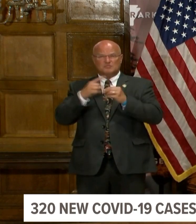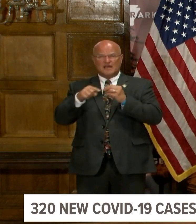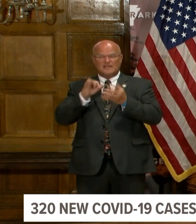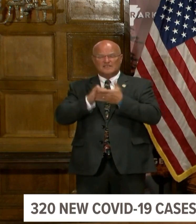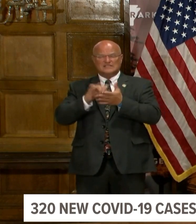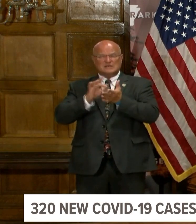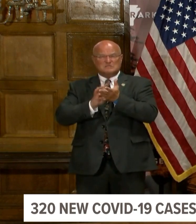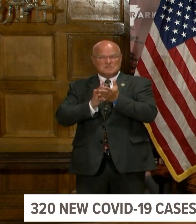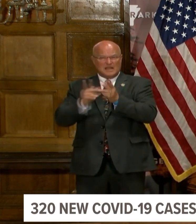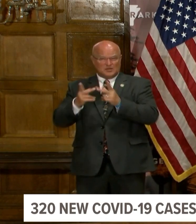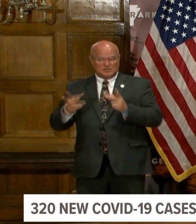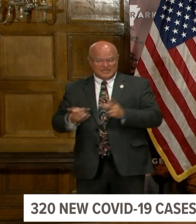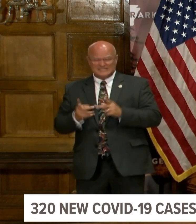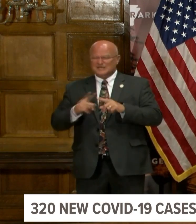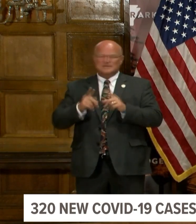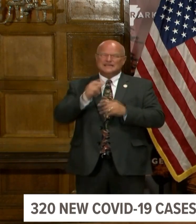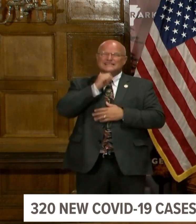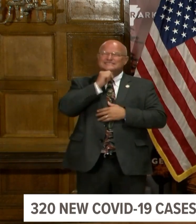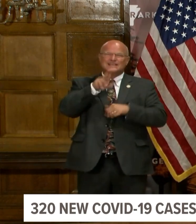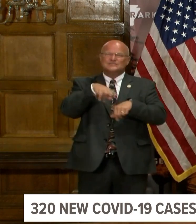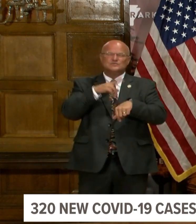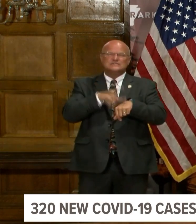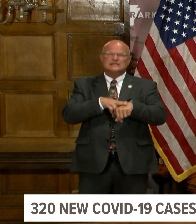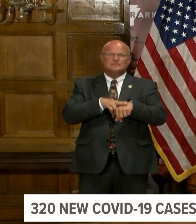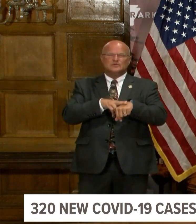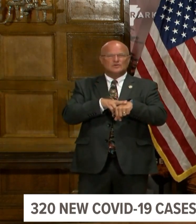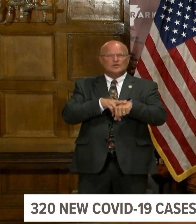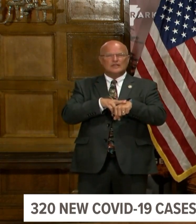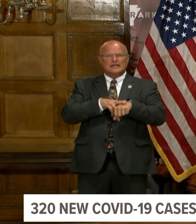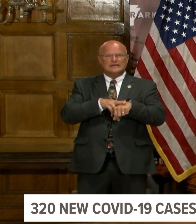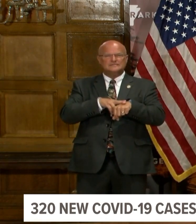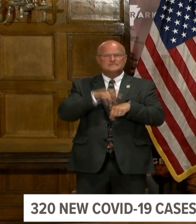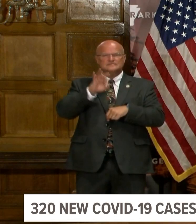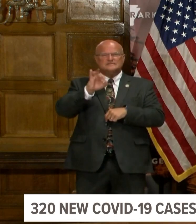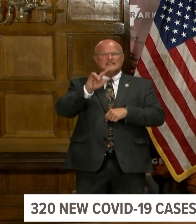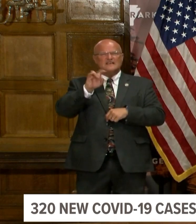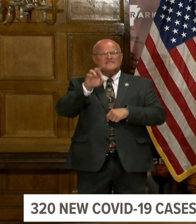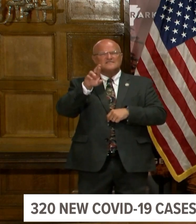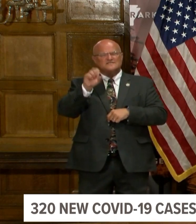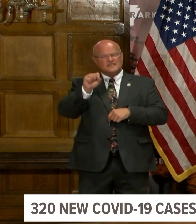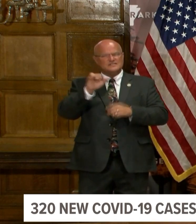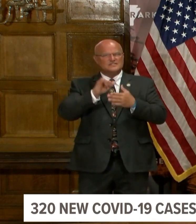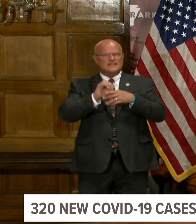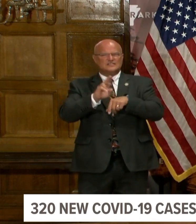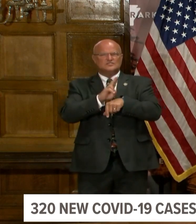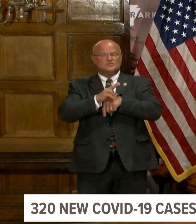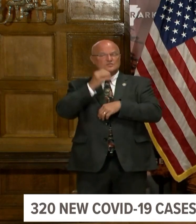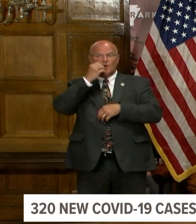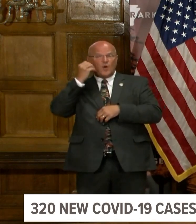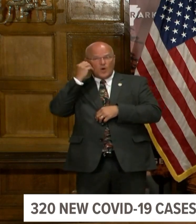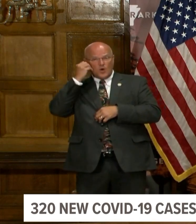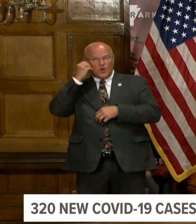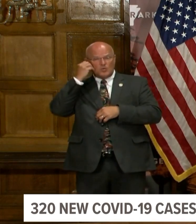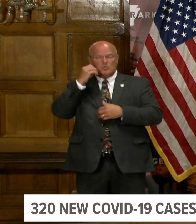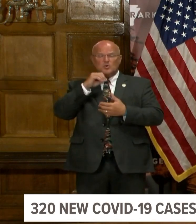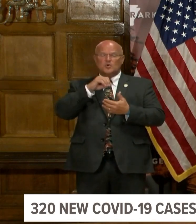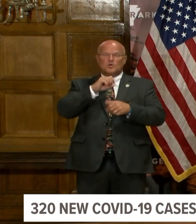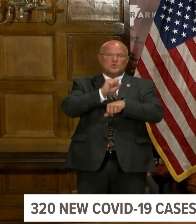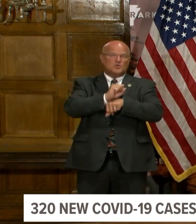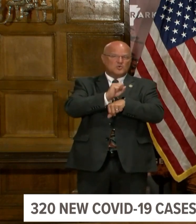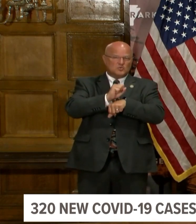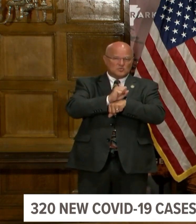in medical facilities, but it's not your typical filtration system that you would use in your home or that you would use